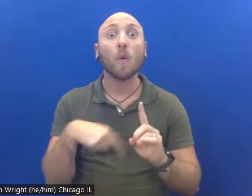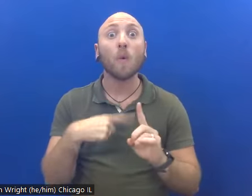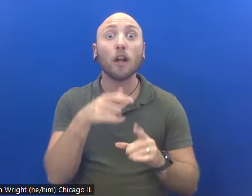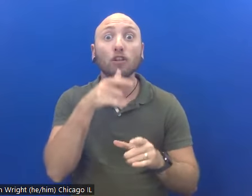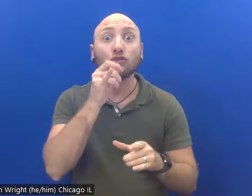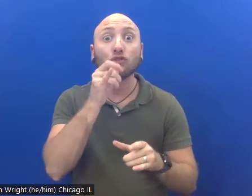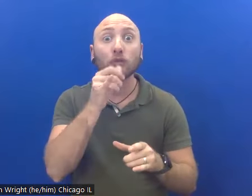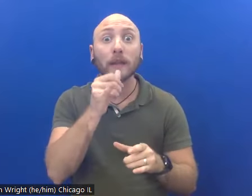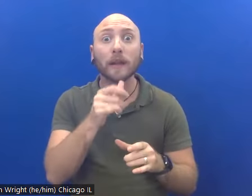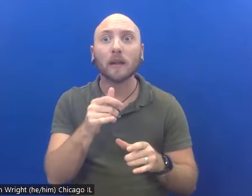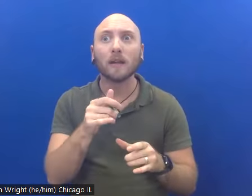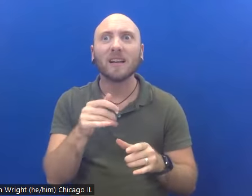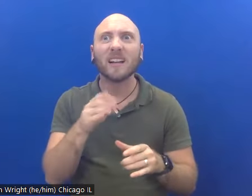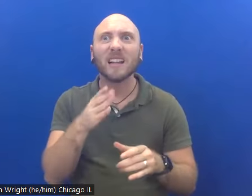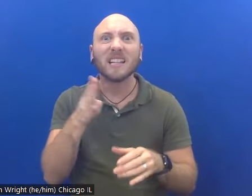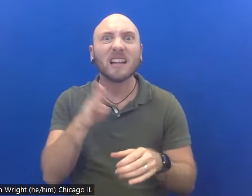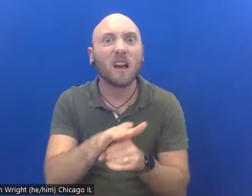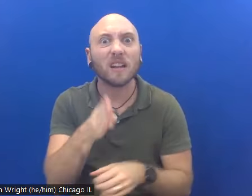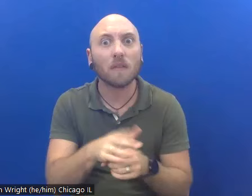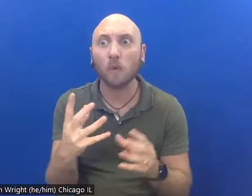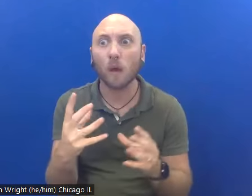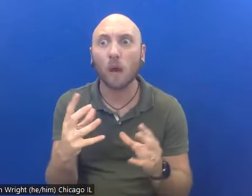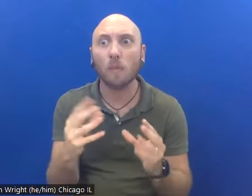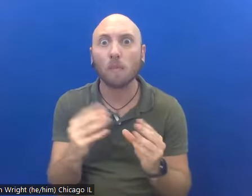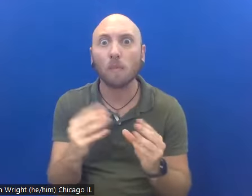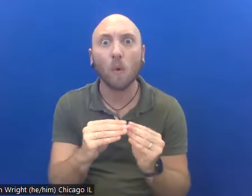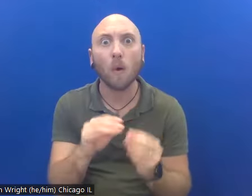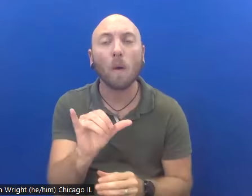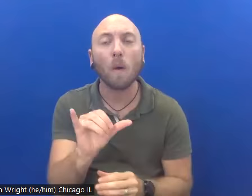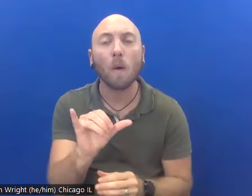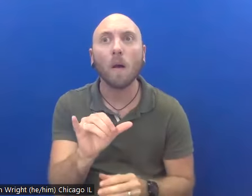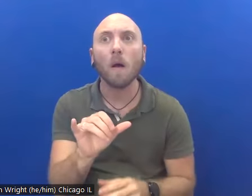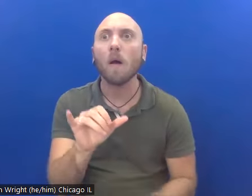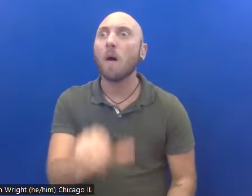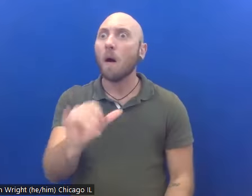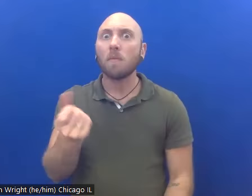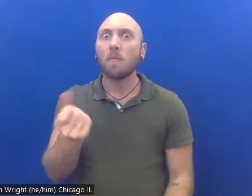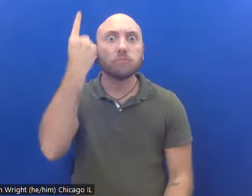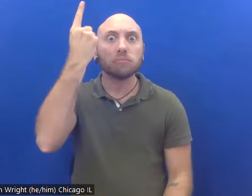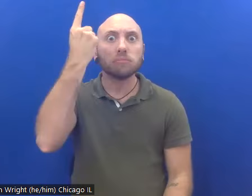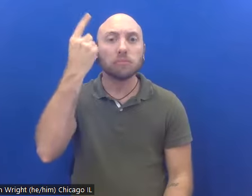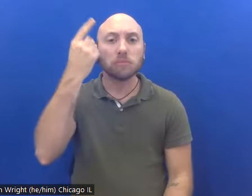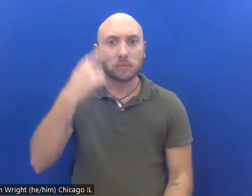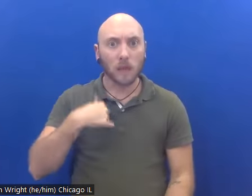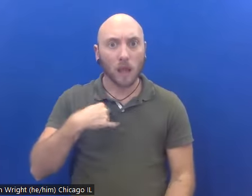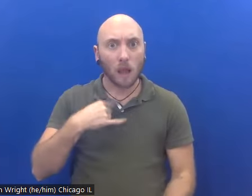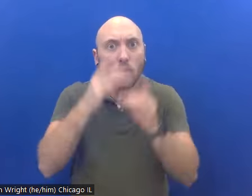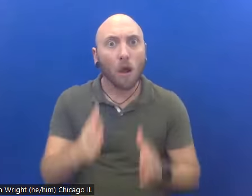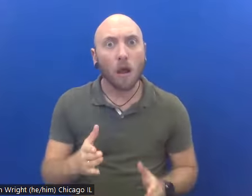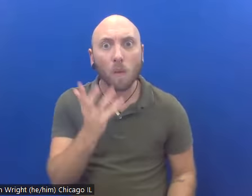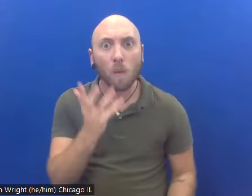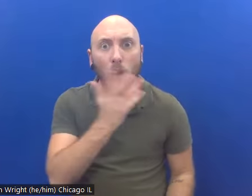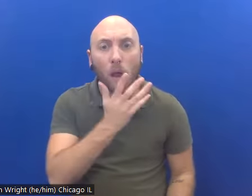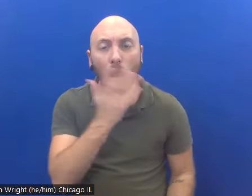feel because I always want to feel more drunk, right? And this stuff all makes sense to me. And then, I go through the rest of the steps